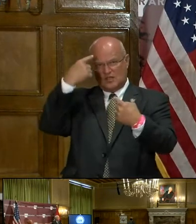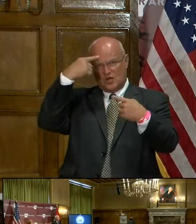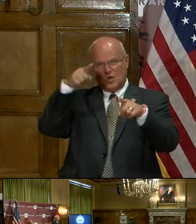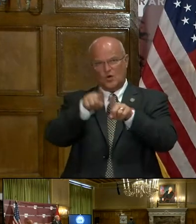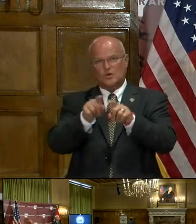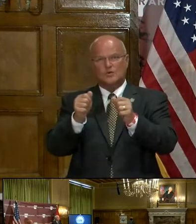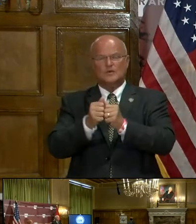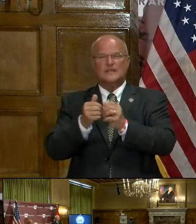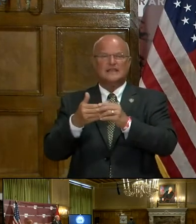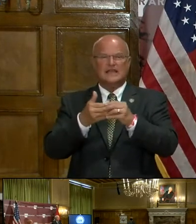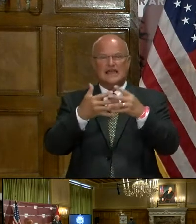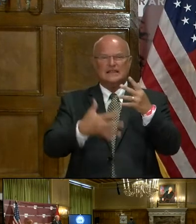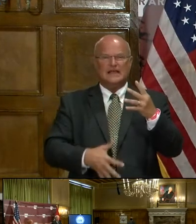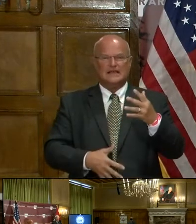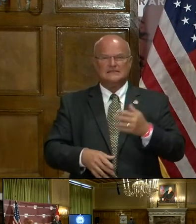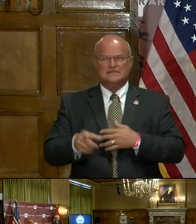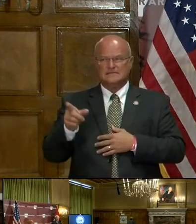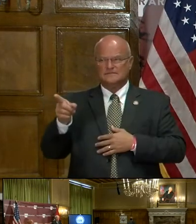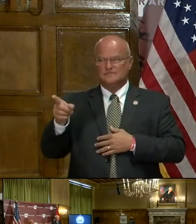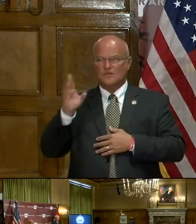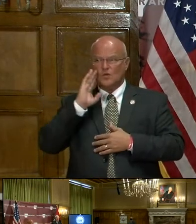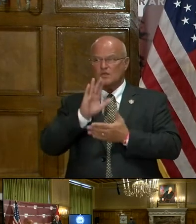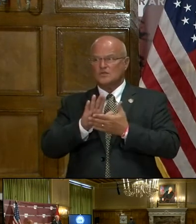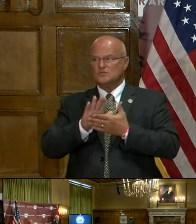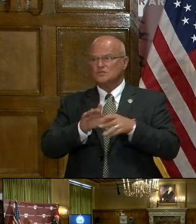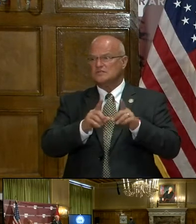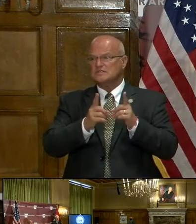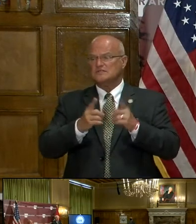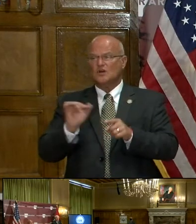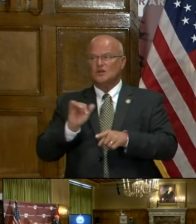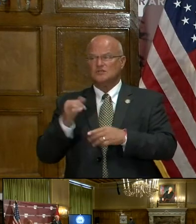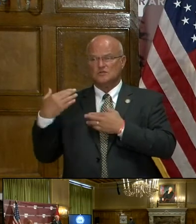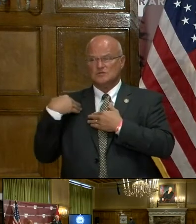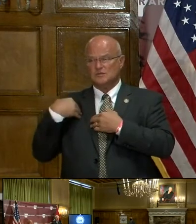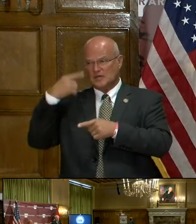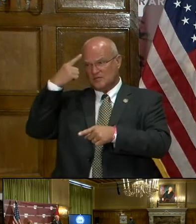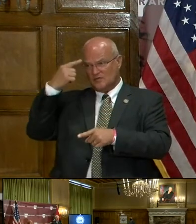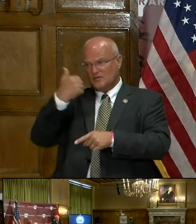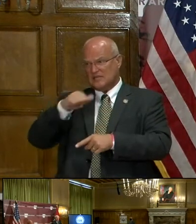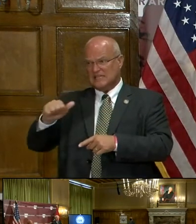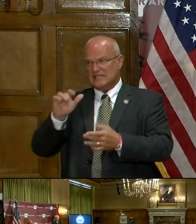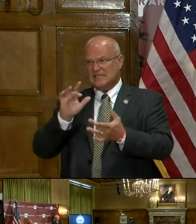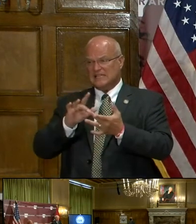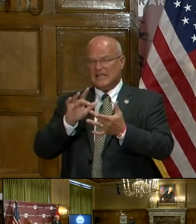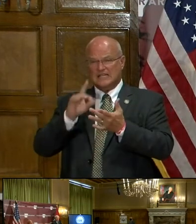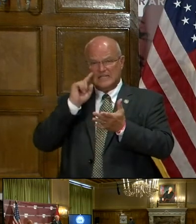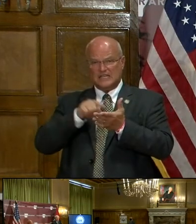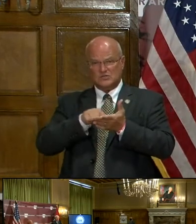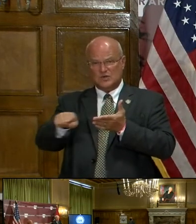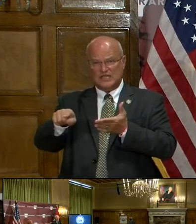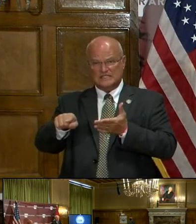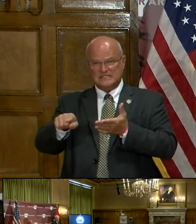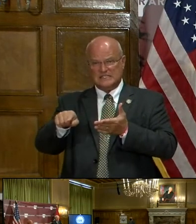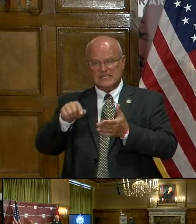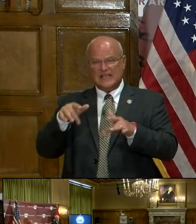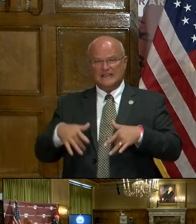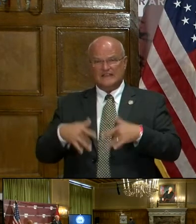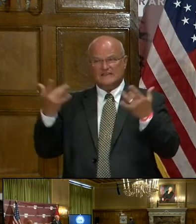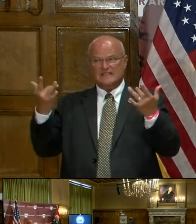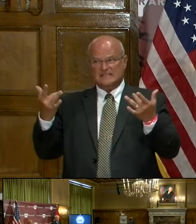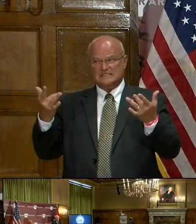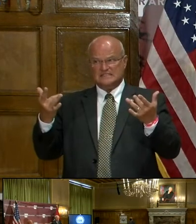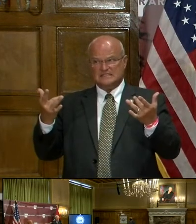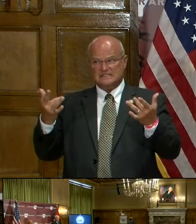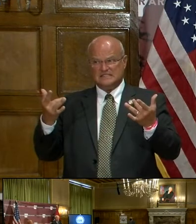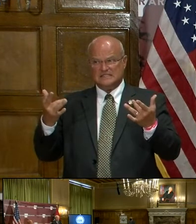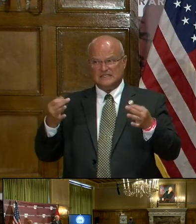guidelines. Yes? School districts also be responsible for any contact tracing at those events, and